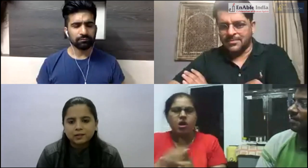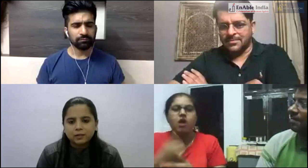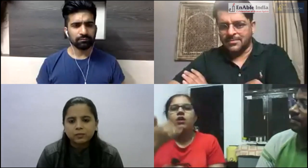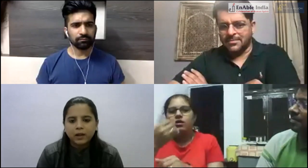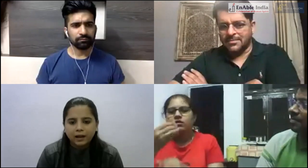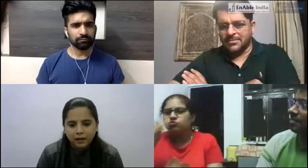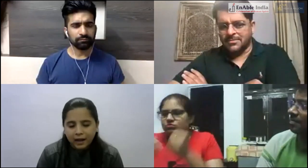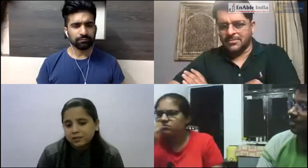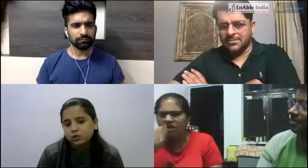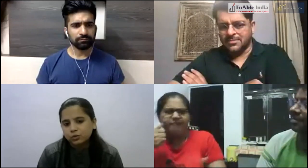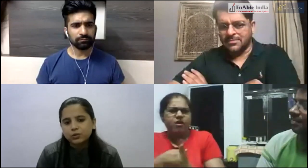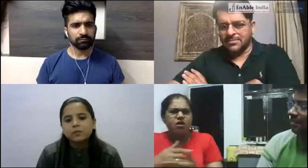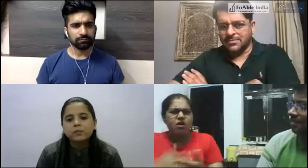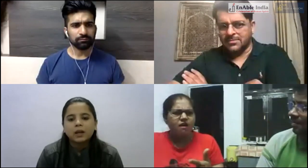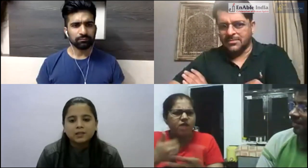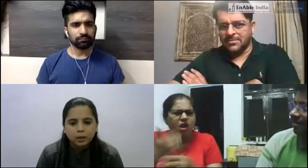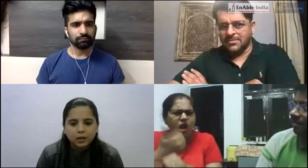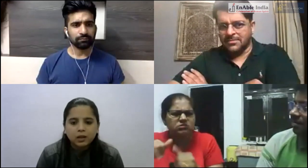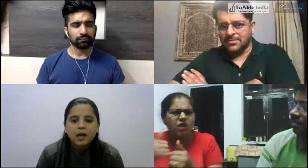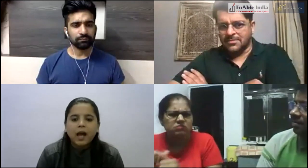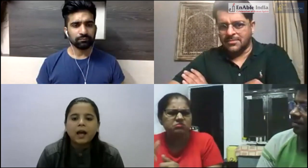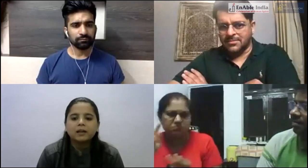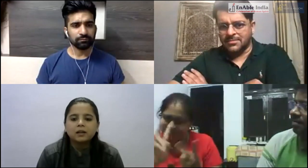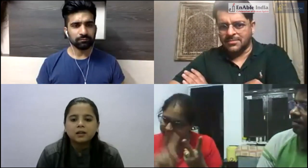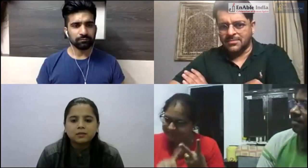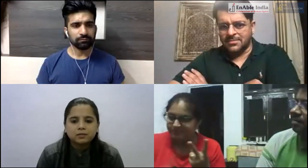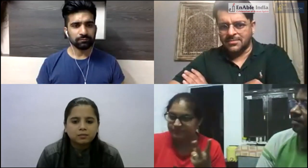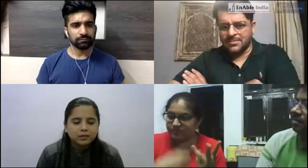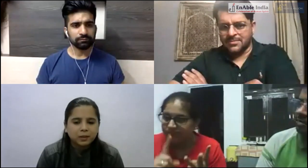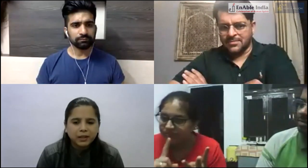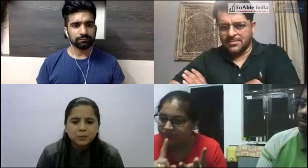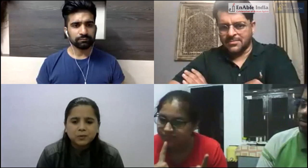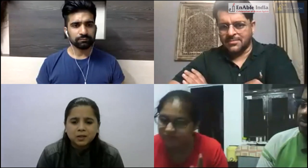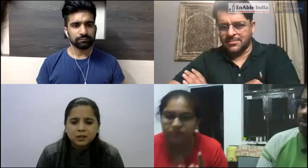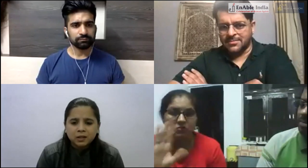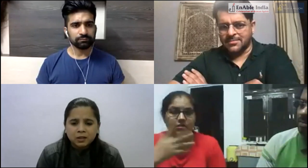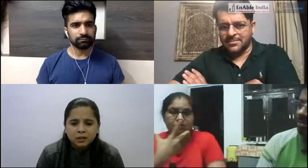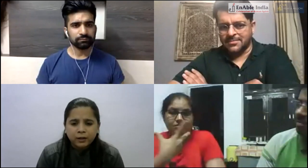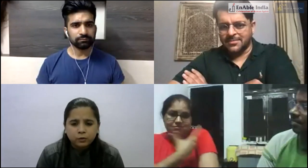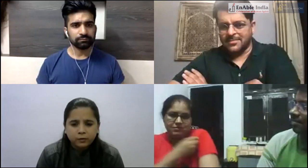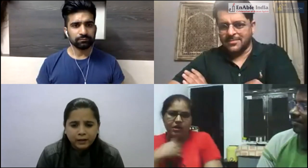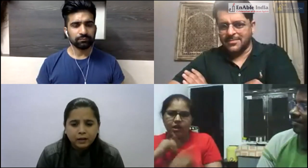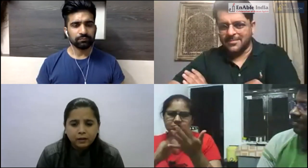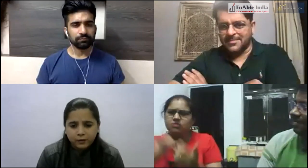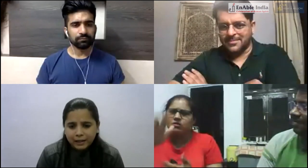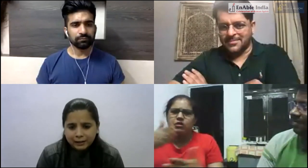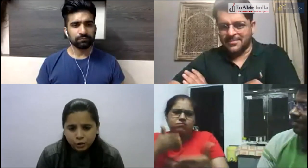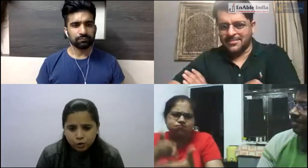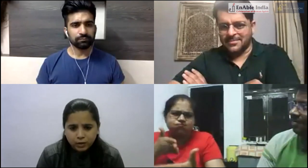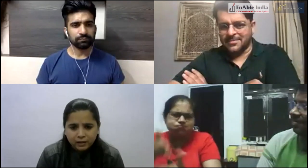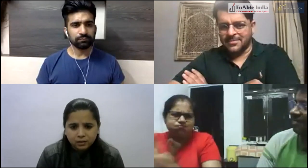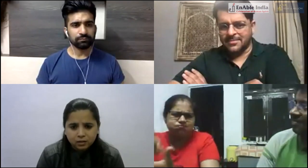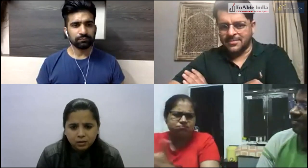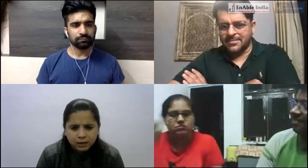facing some gas issues in stomach, and sometimes I do feel health